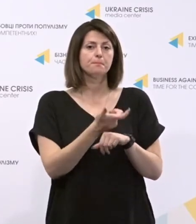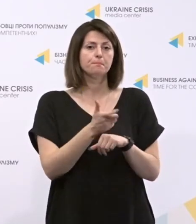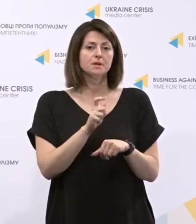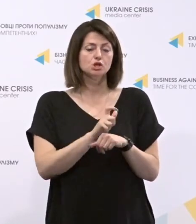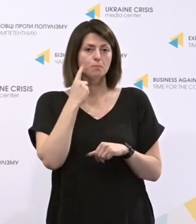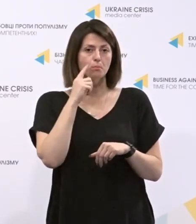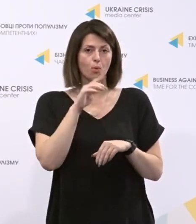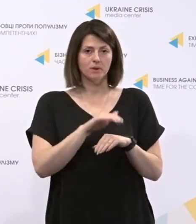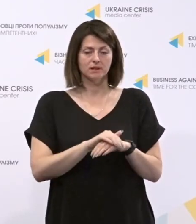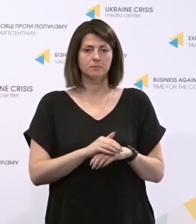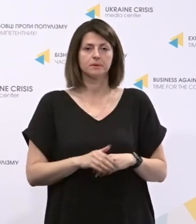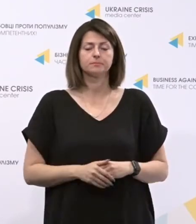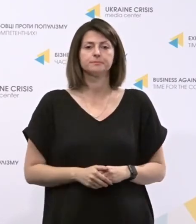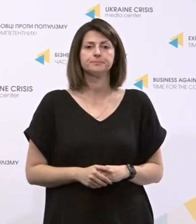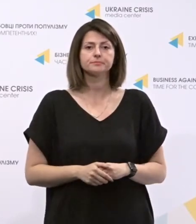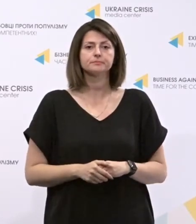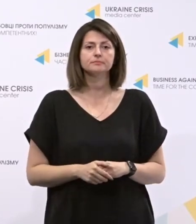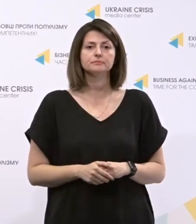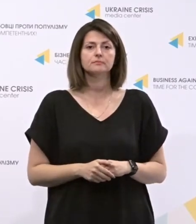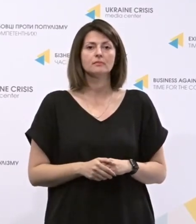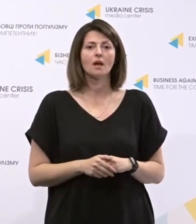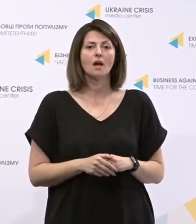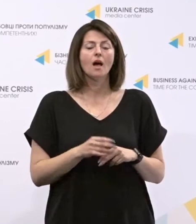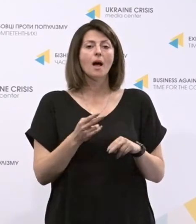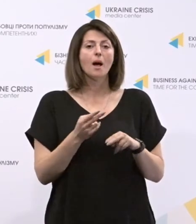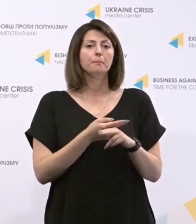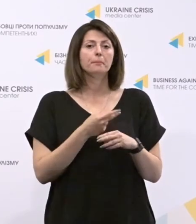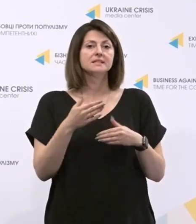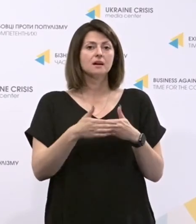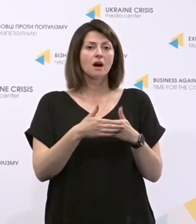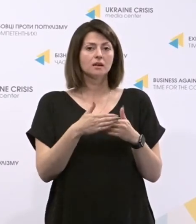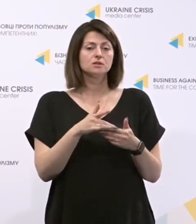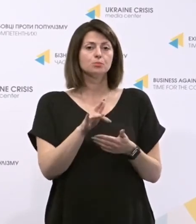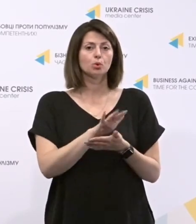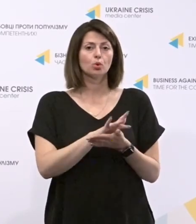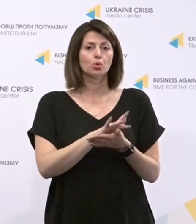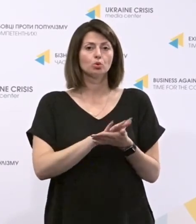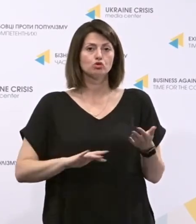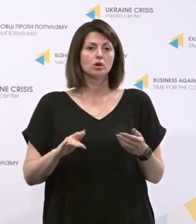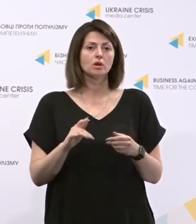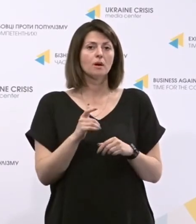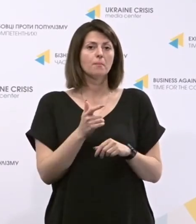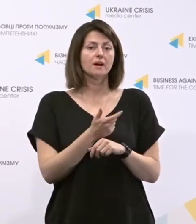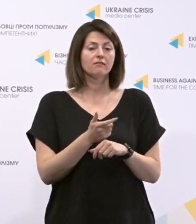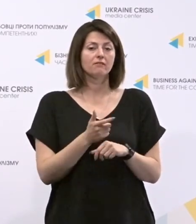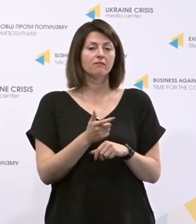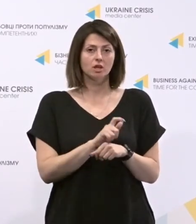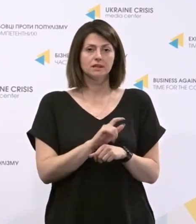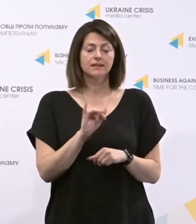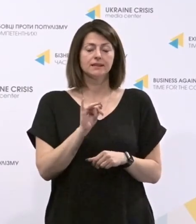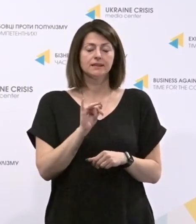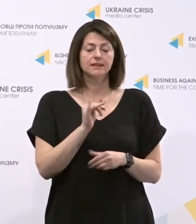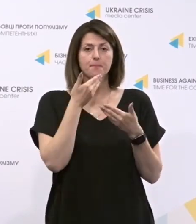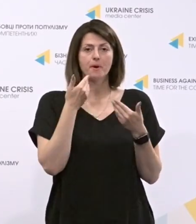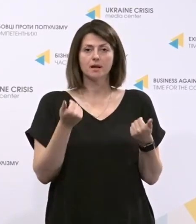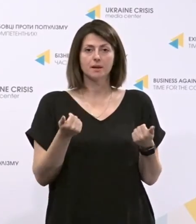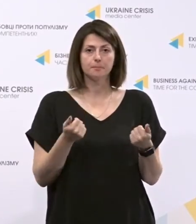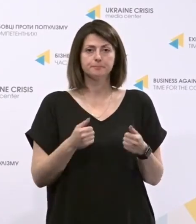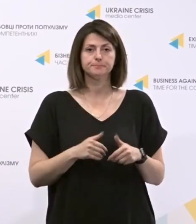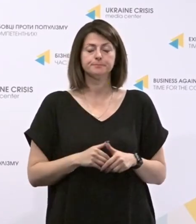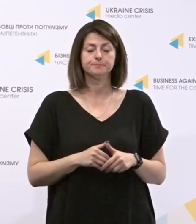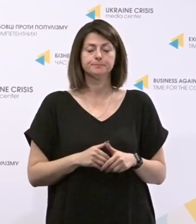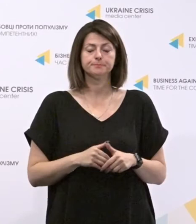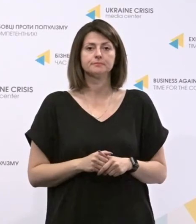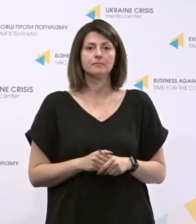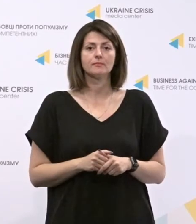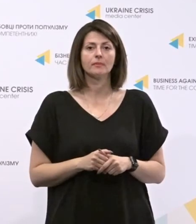Impunity continues to prevail, with no accountability for attacks against journalists, civil activists and